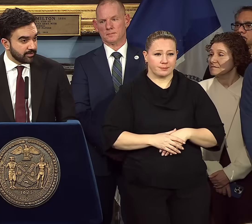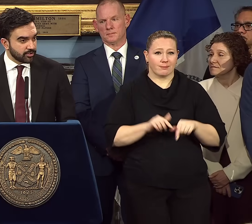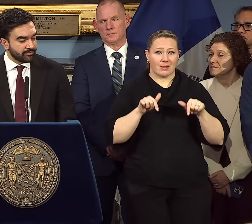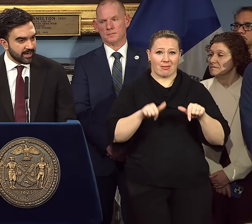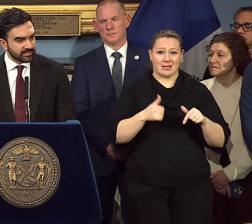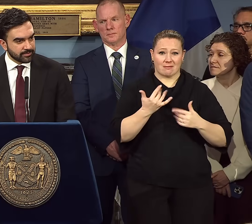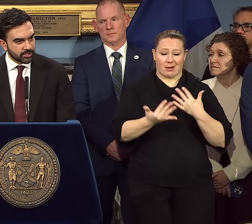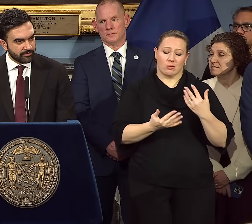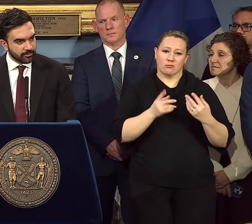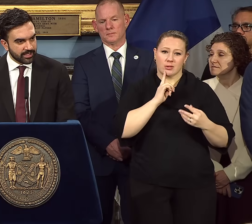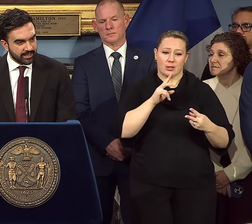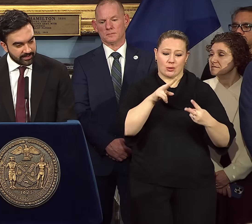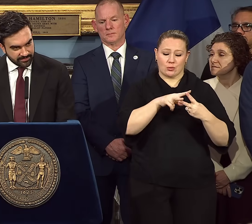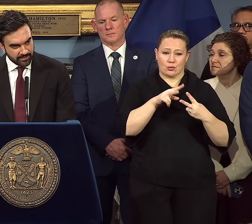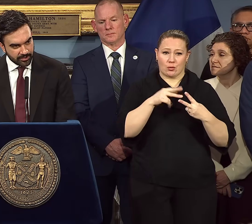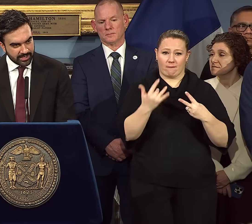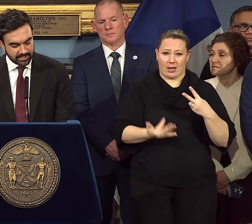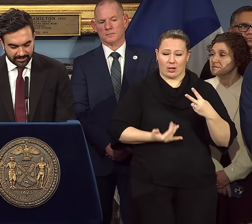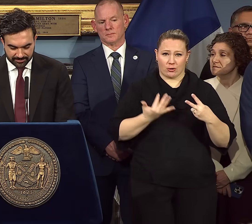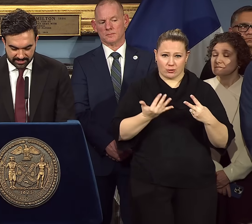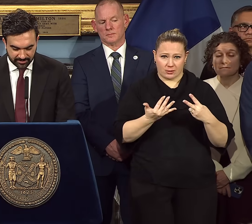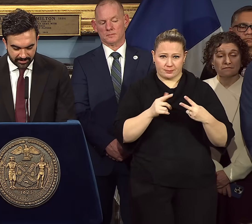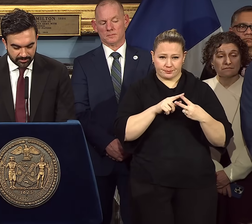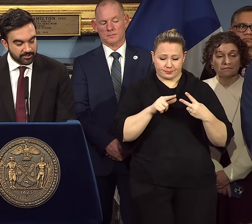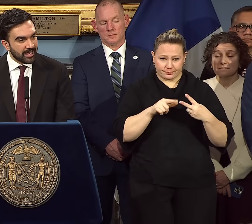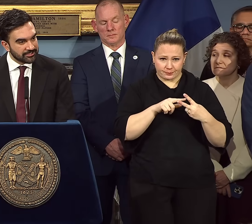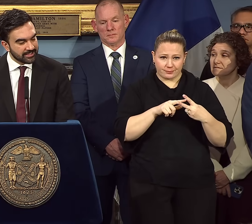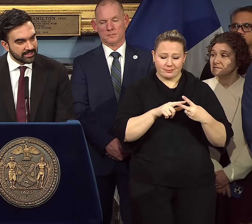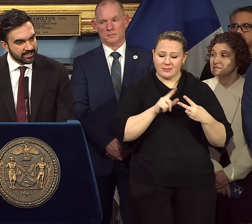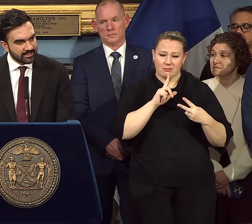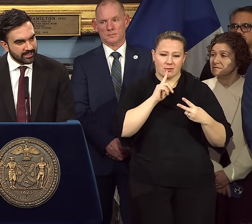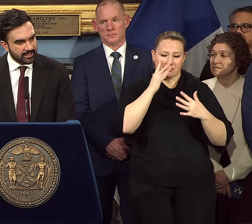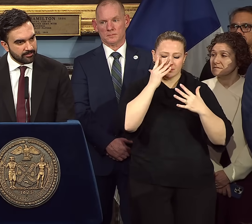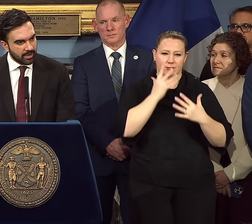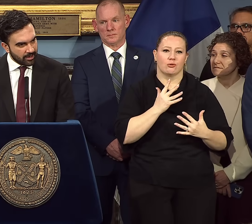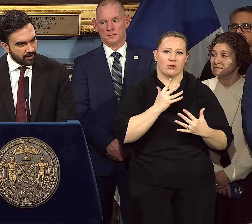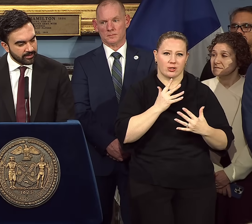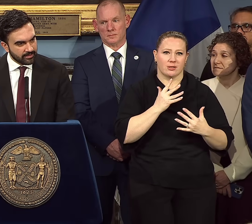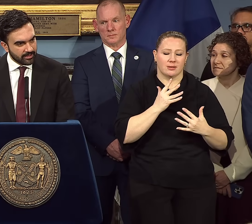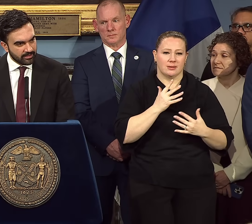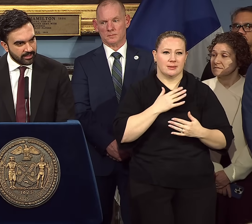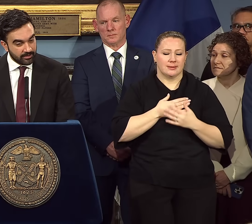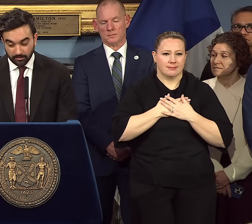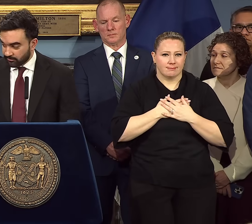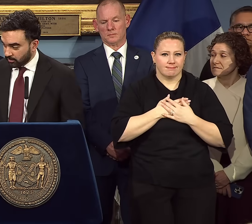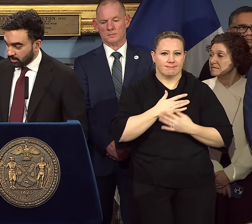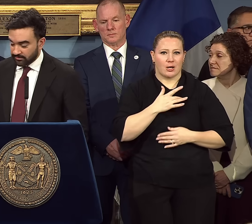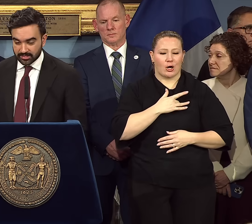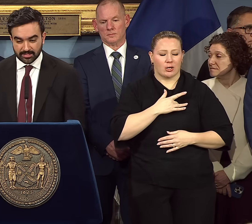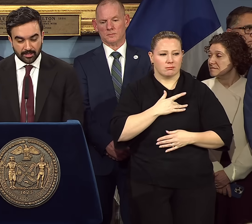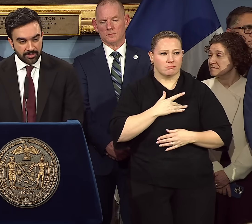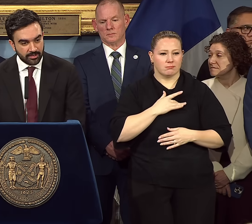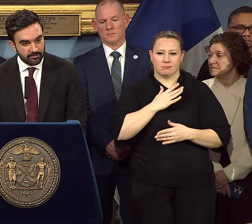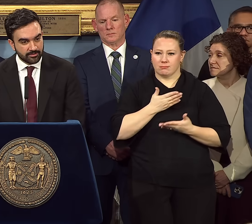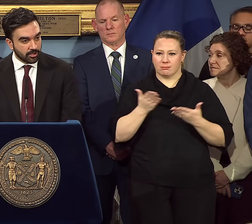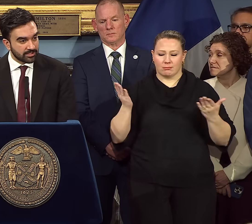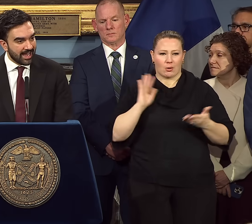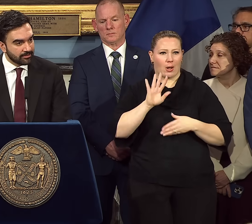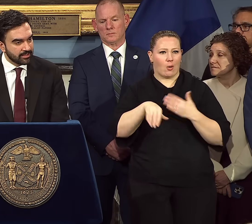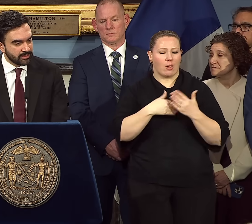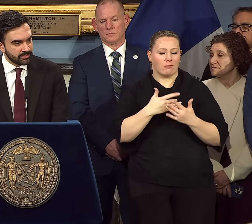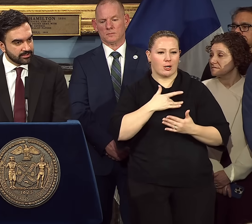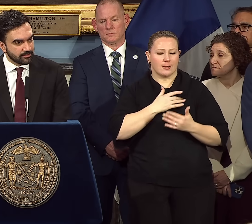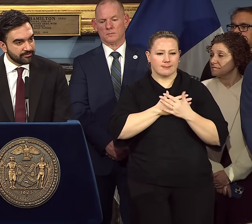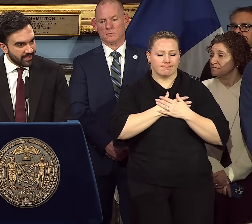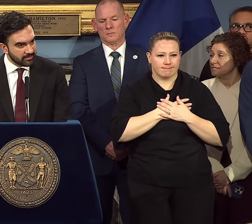frankly, the 2 fires that we saw over the weekend and this fire that you're asking about specifically, it was a tragedy. And my heart, and for all of us up here, goes